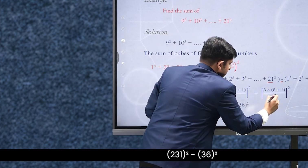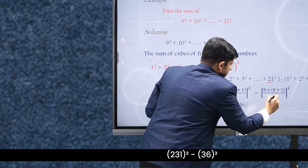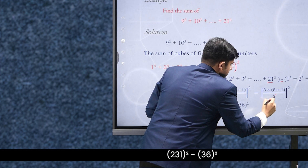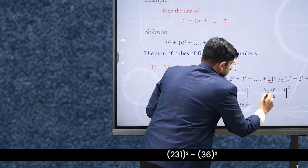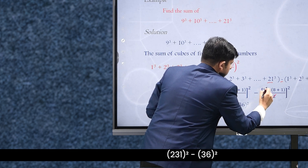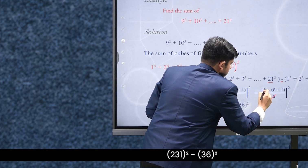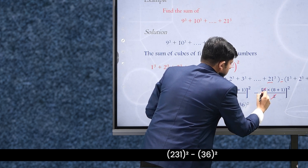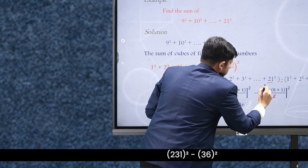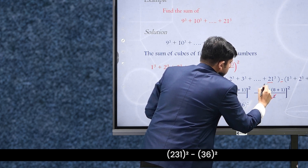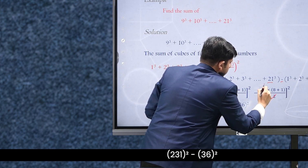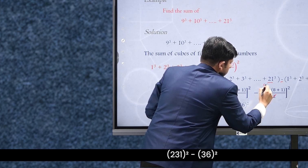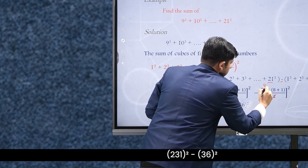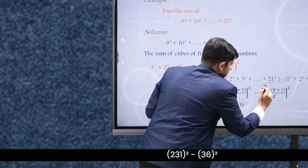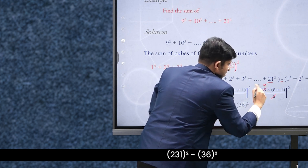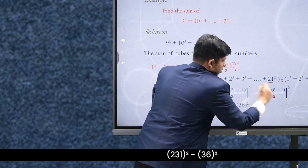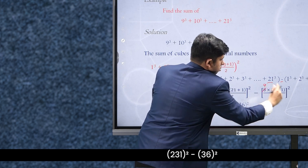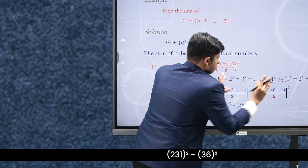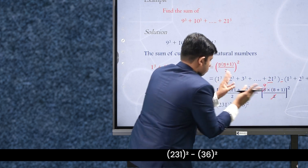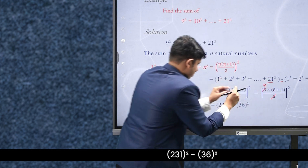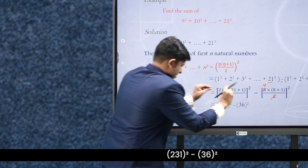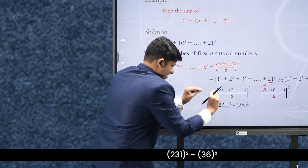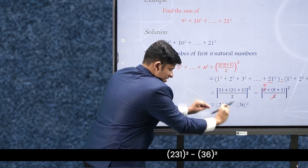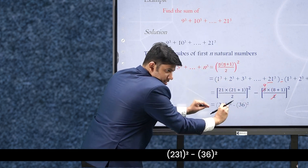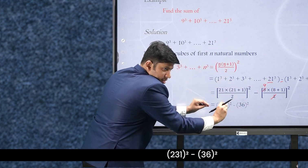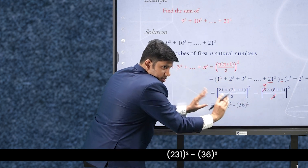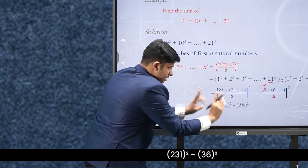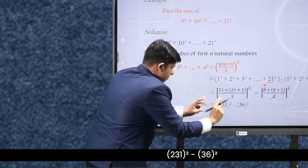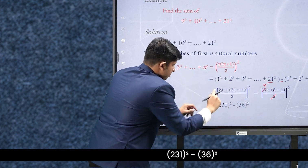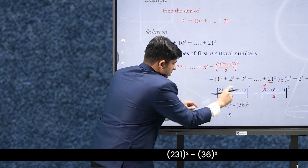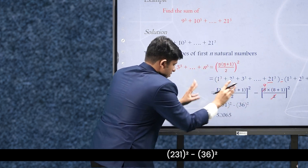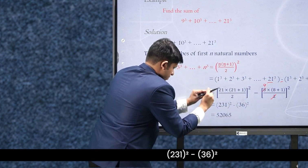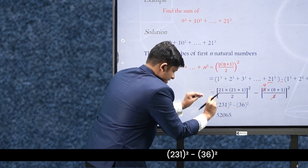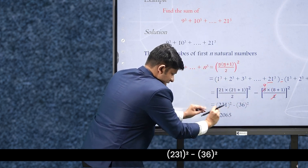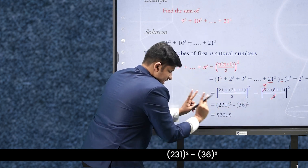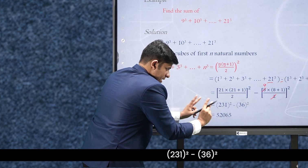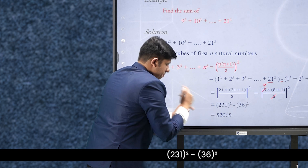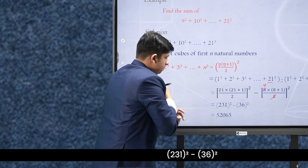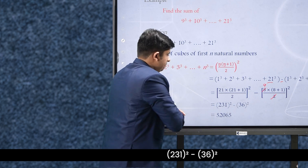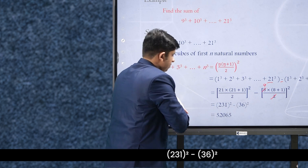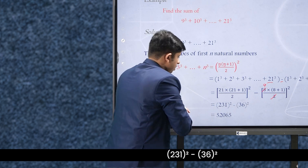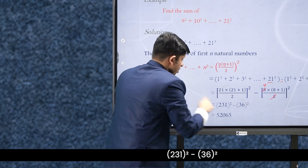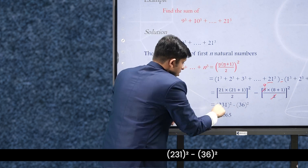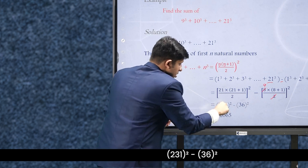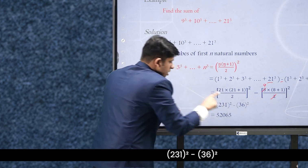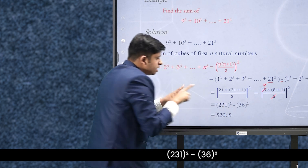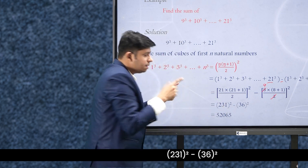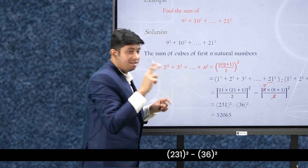which is equal to 231 whole square minus 36 whole square.